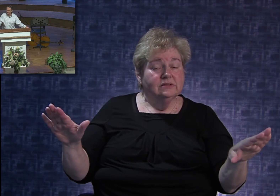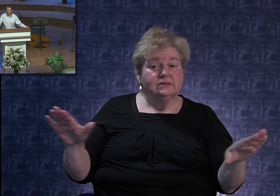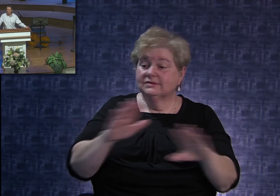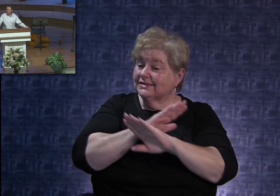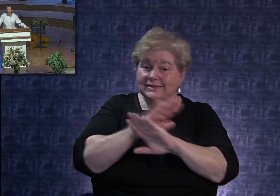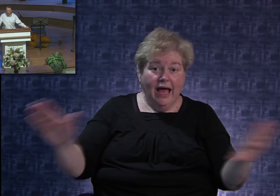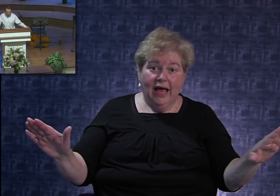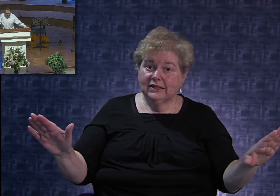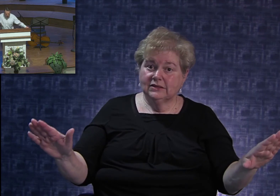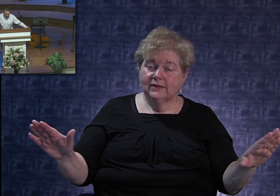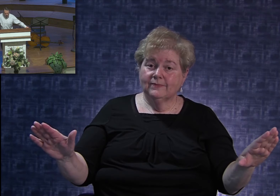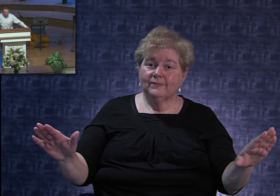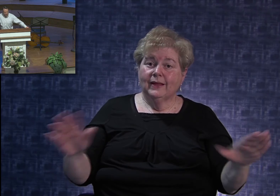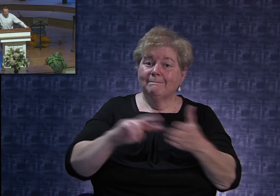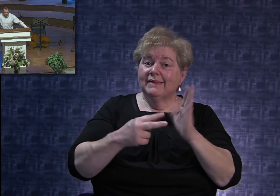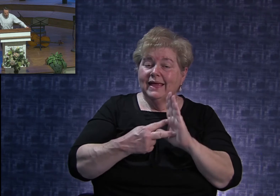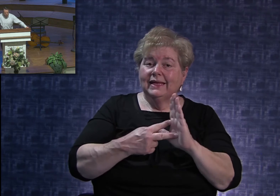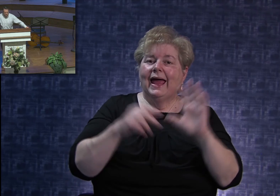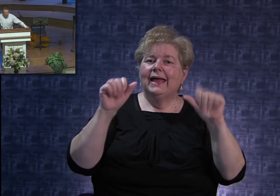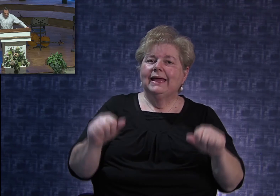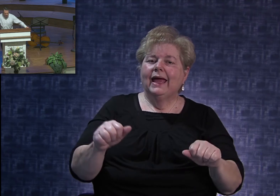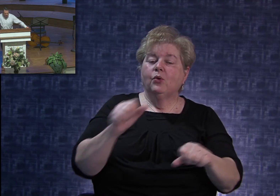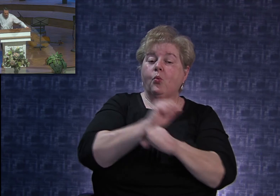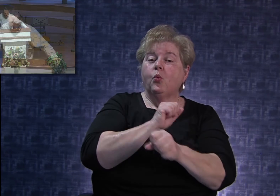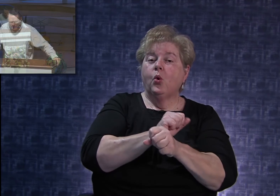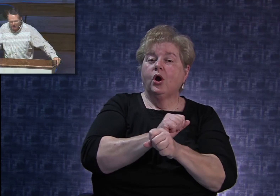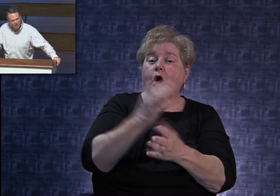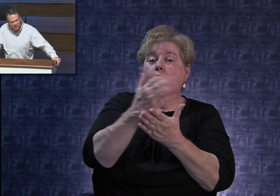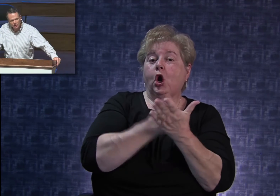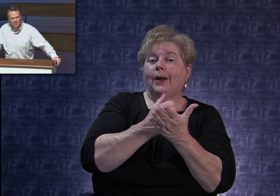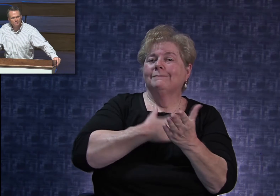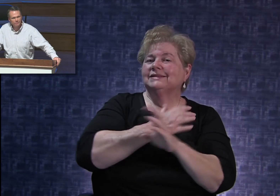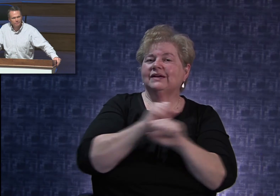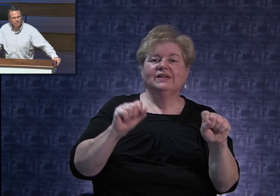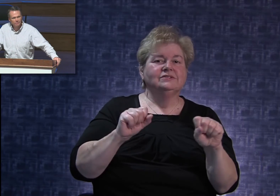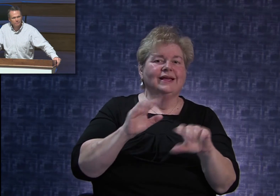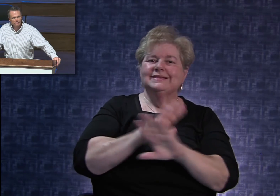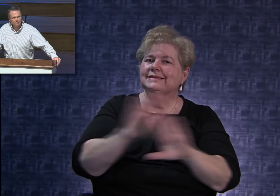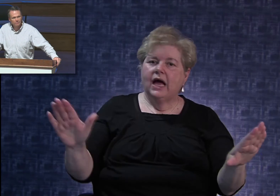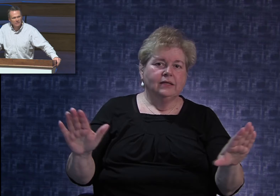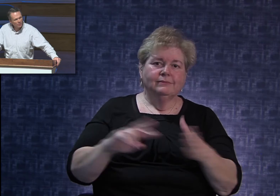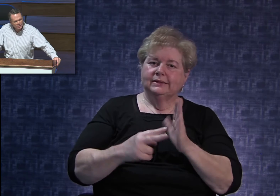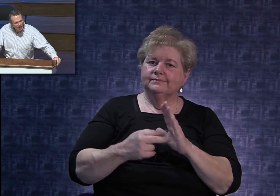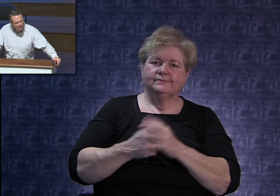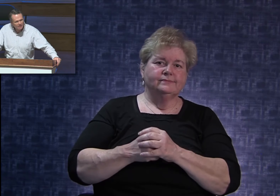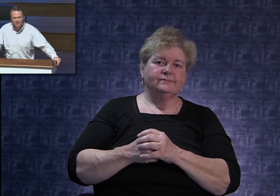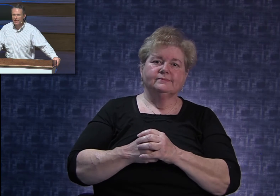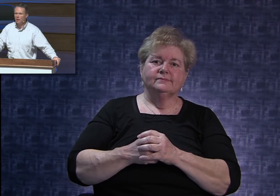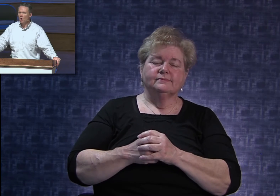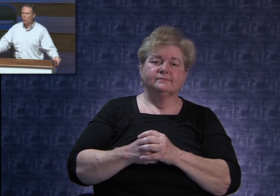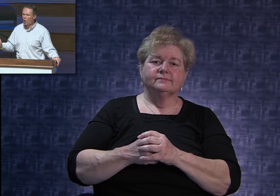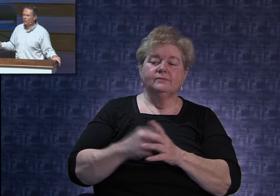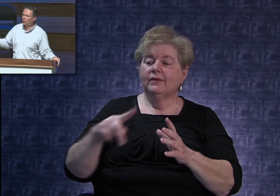is not a call to a works-based salvation. It's not what he's saying. He's